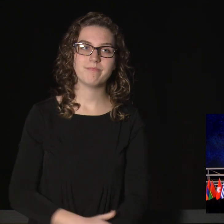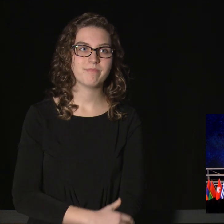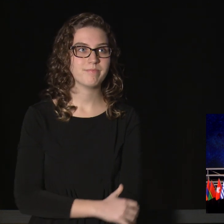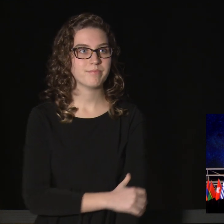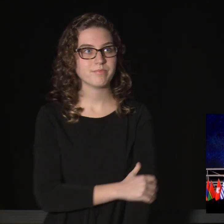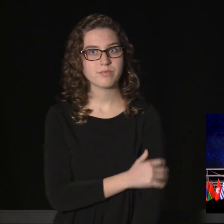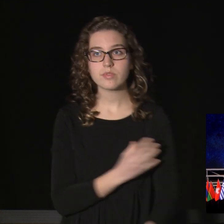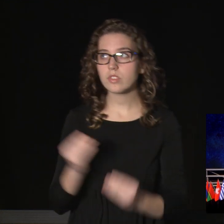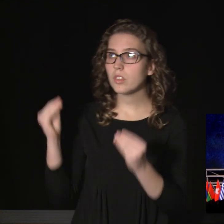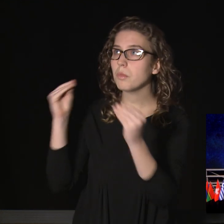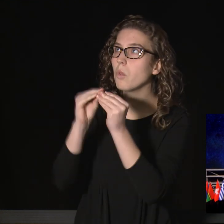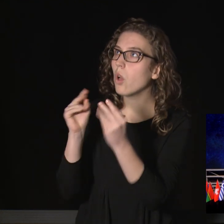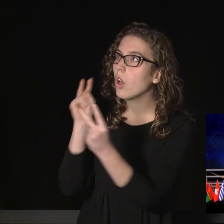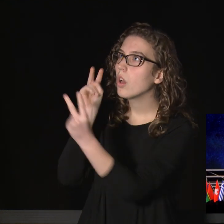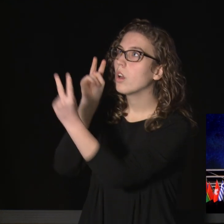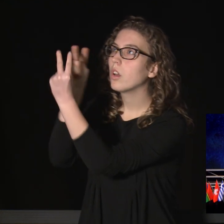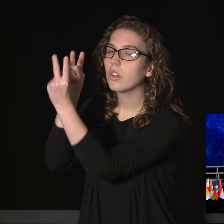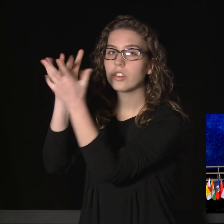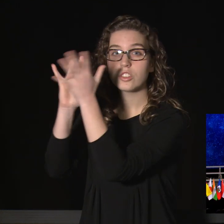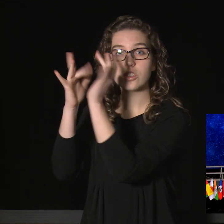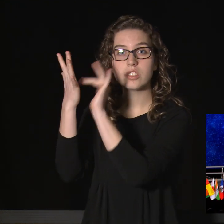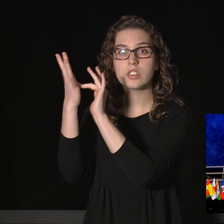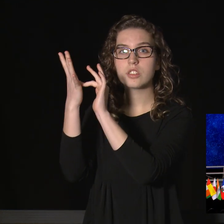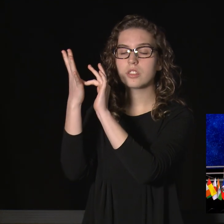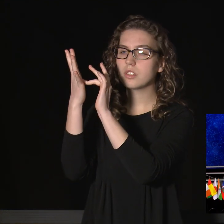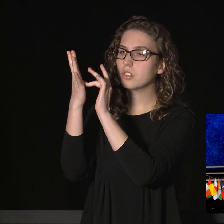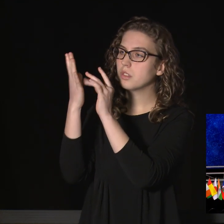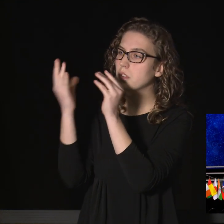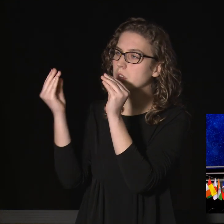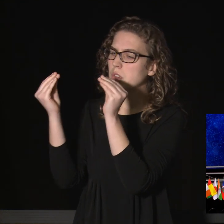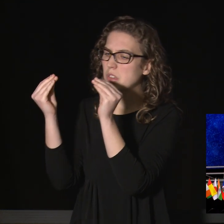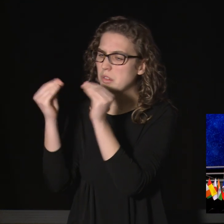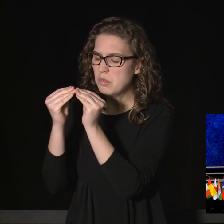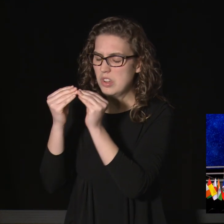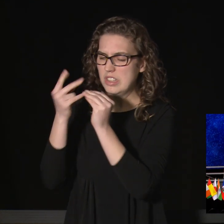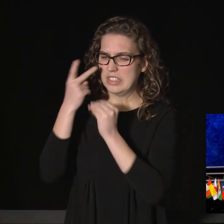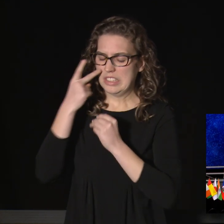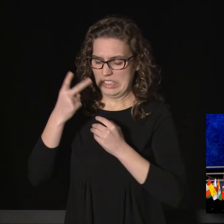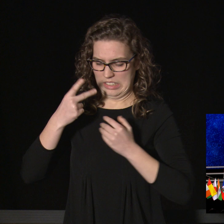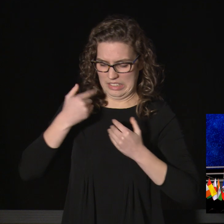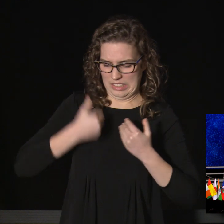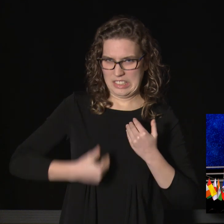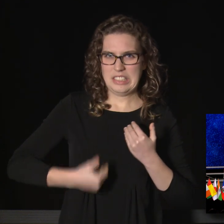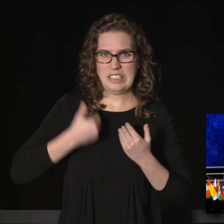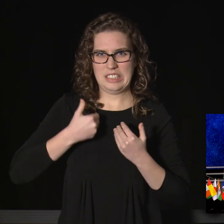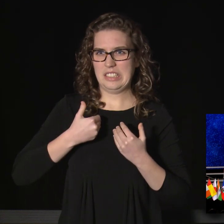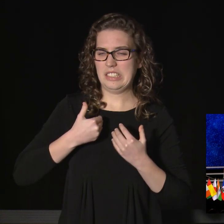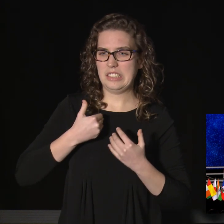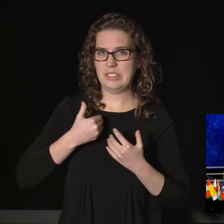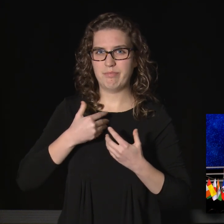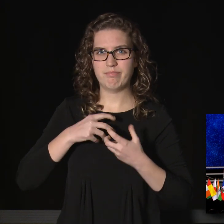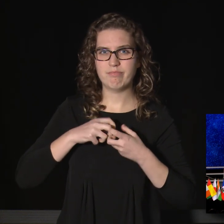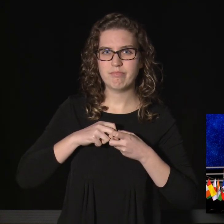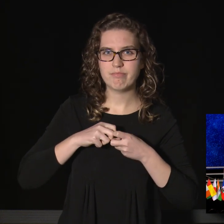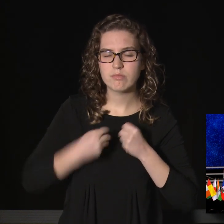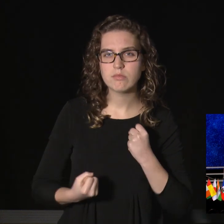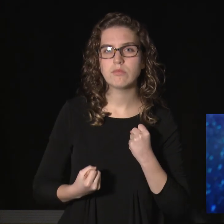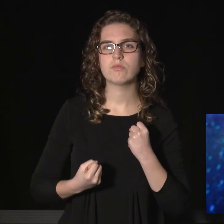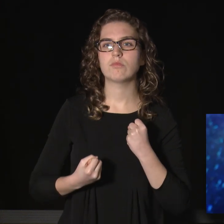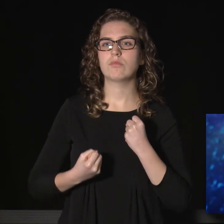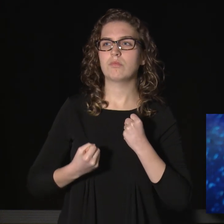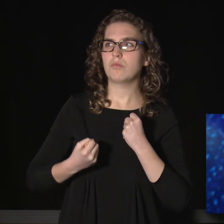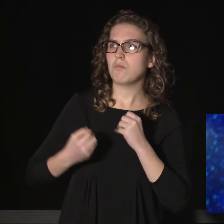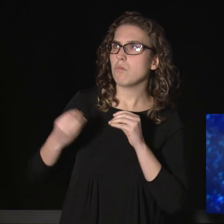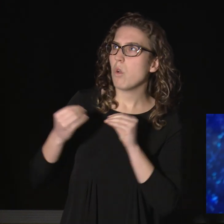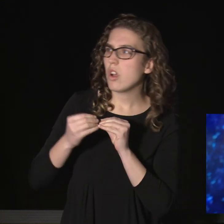The more we look at Jesus, the more undone we see ourselves as being, the more